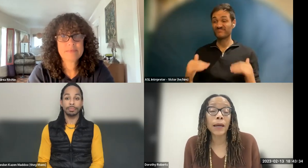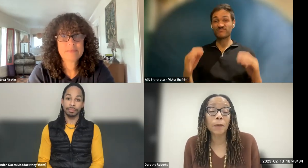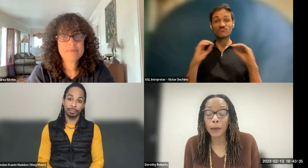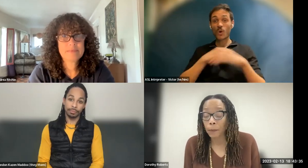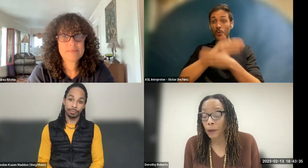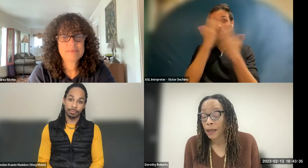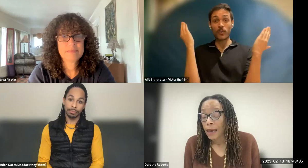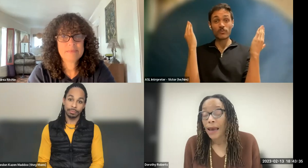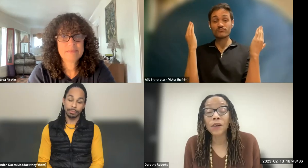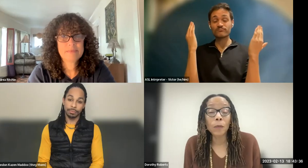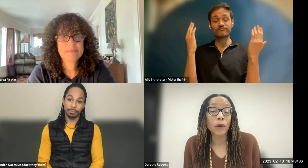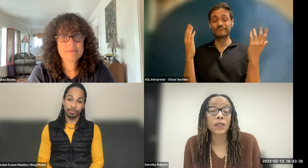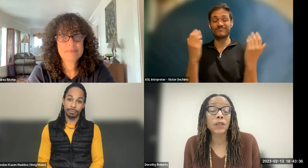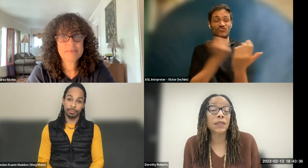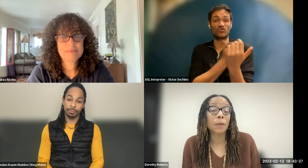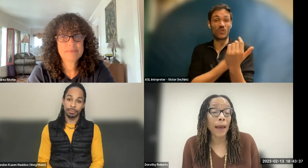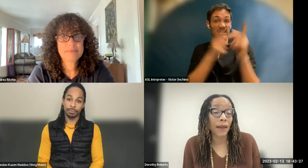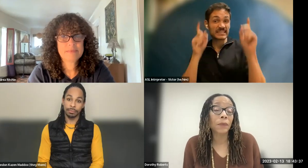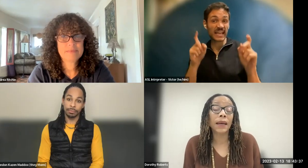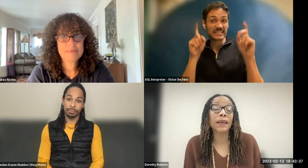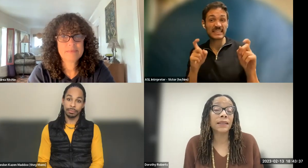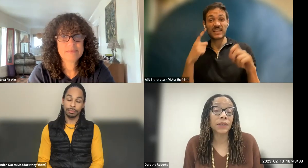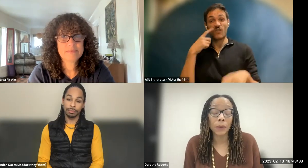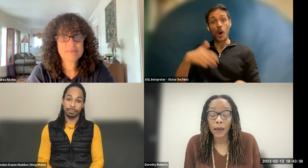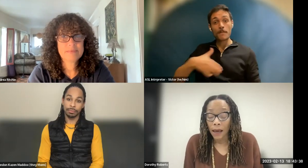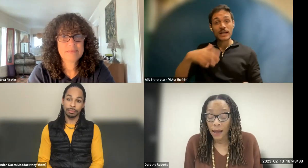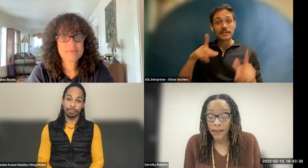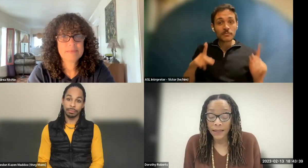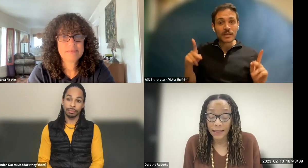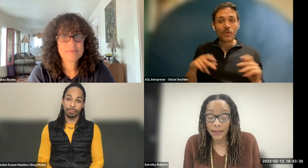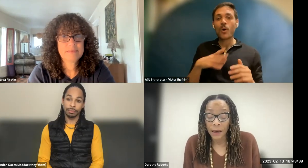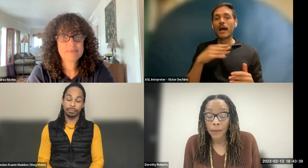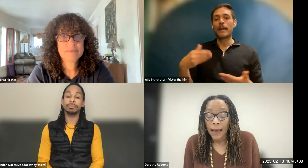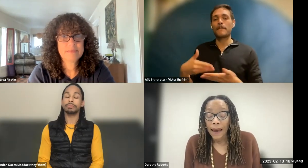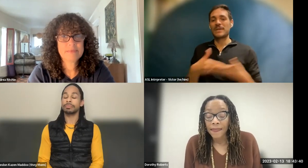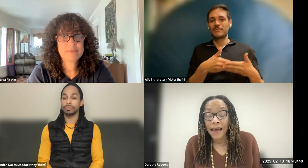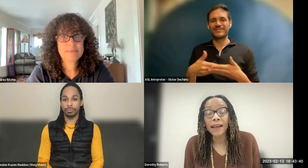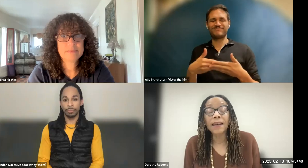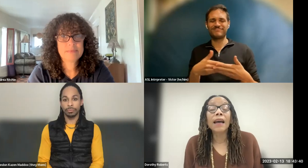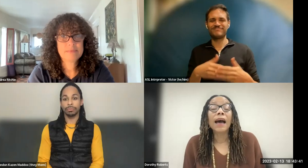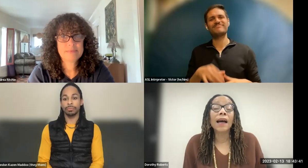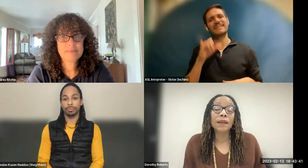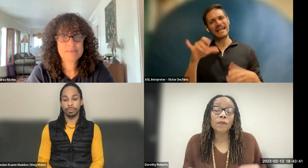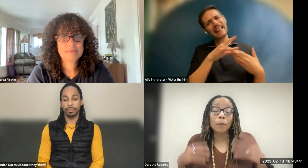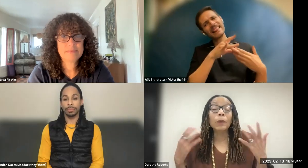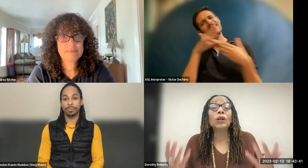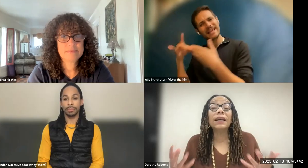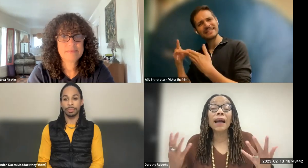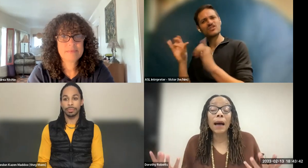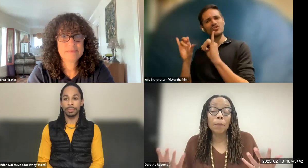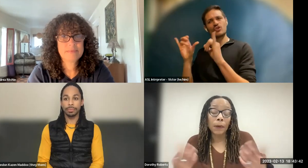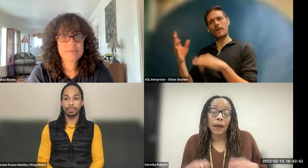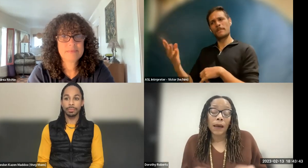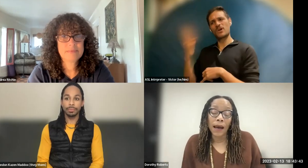of pregnant people and newborns, which is a pathway into this system. And then for